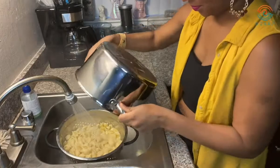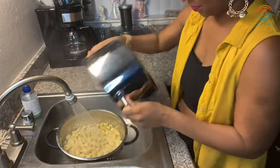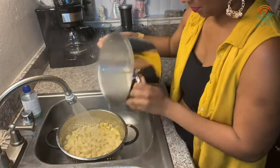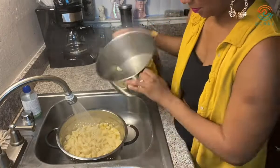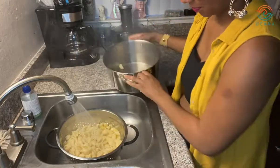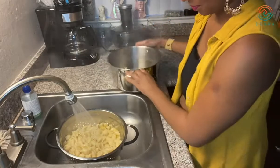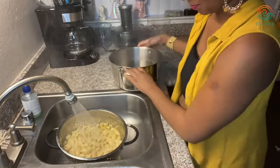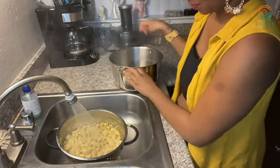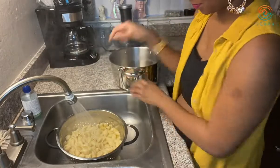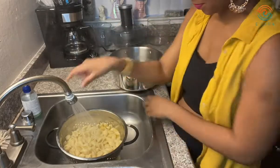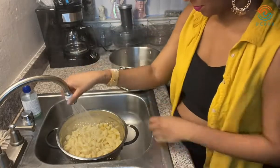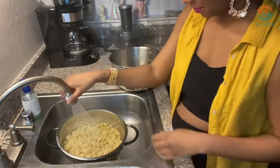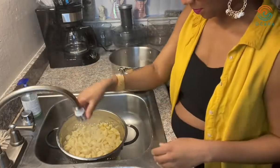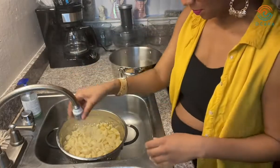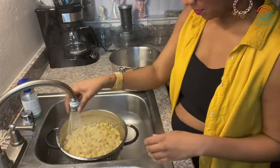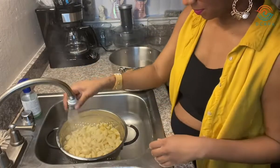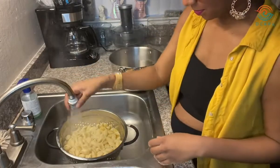Go ahead and pour the pasta into the strainer